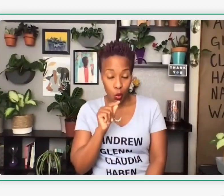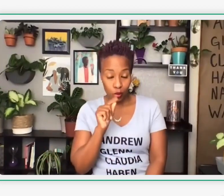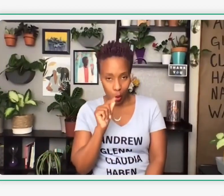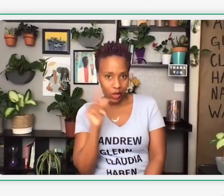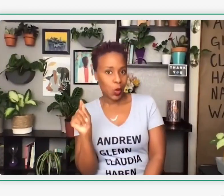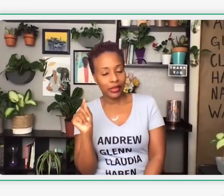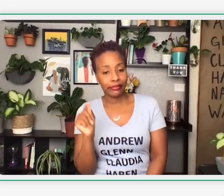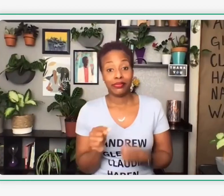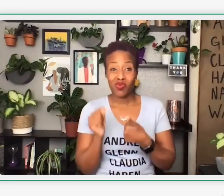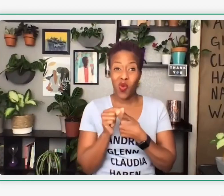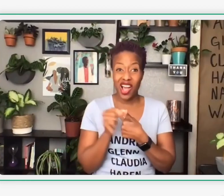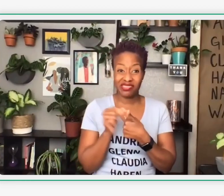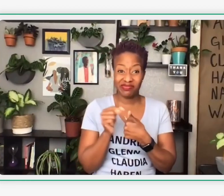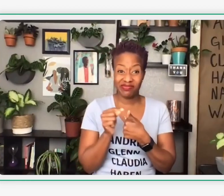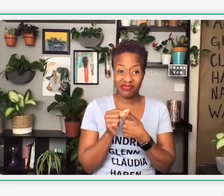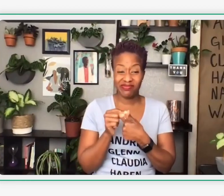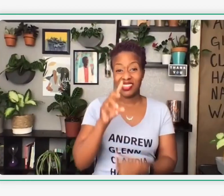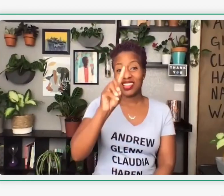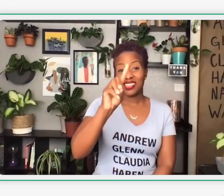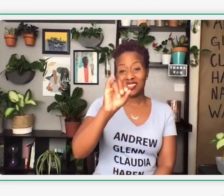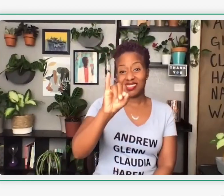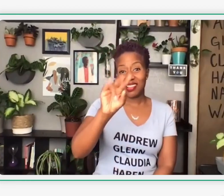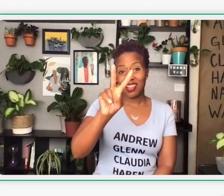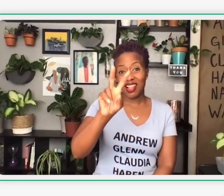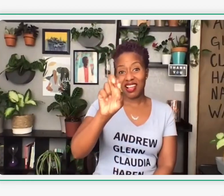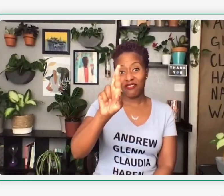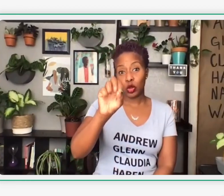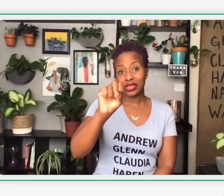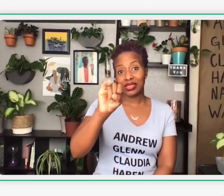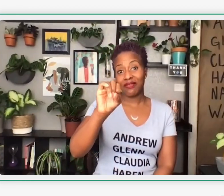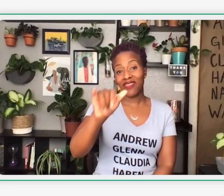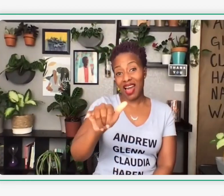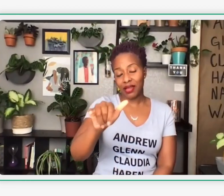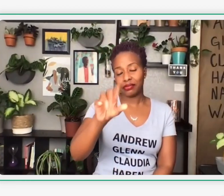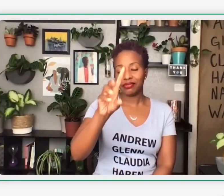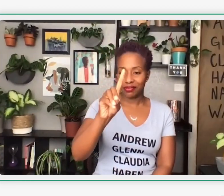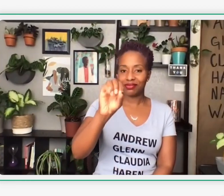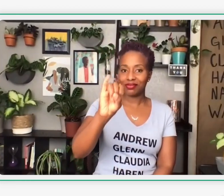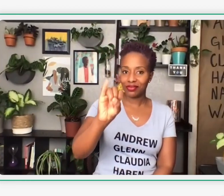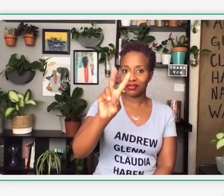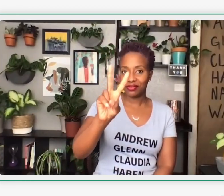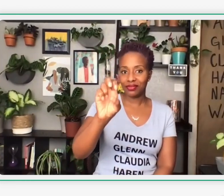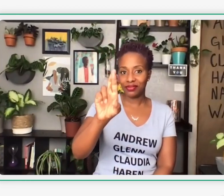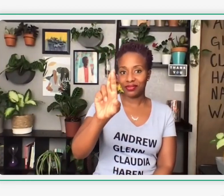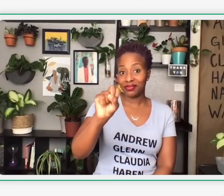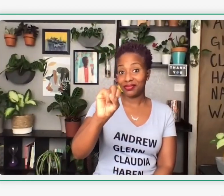And they've experienced those financial downturns during 2020. We need to diversify